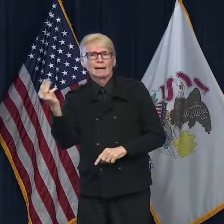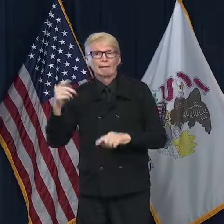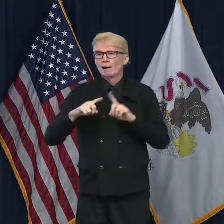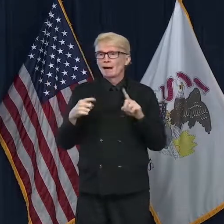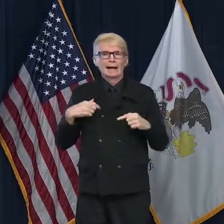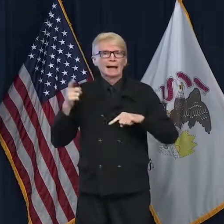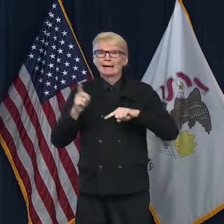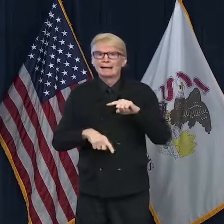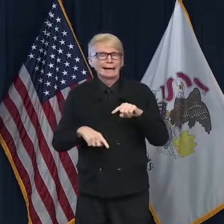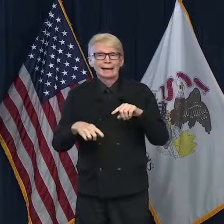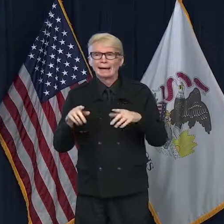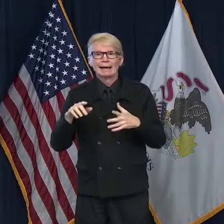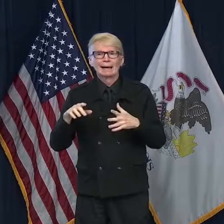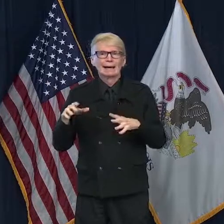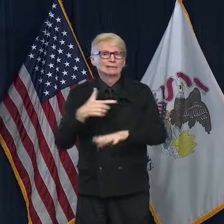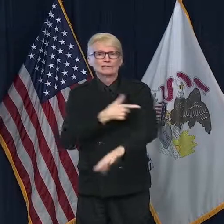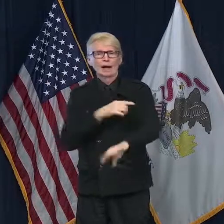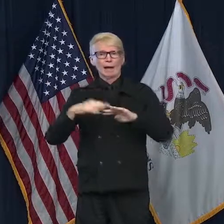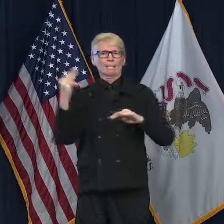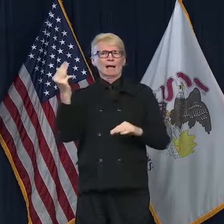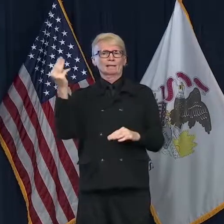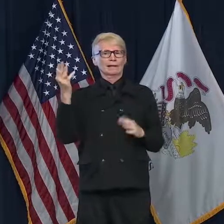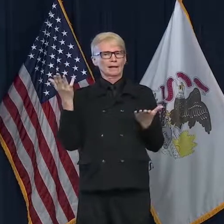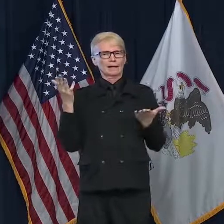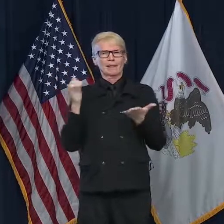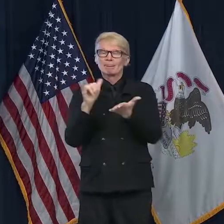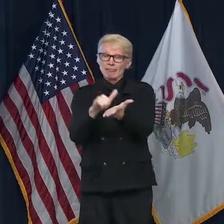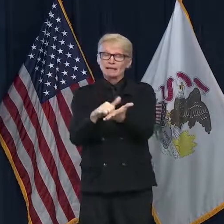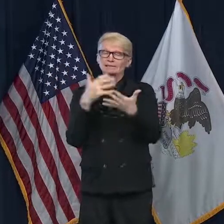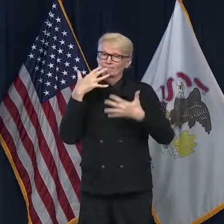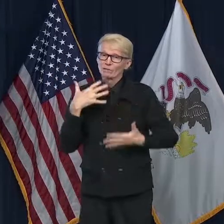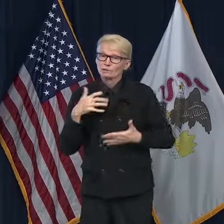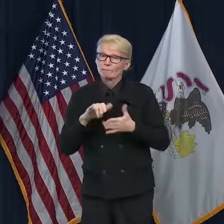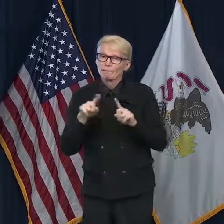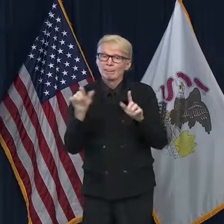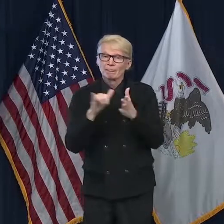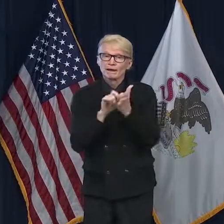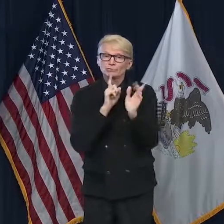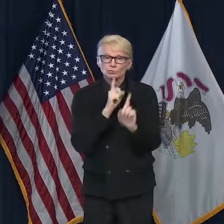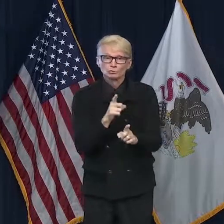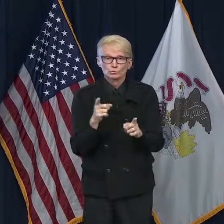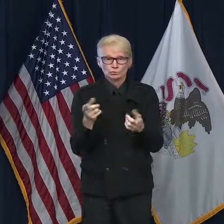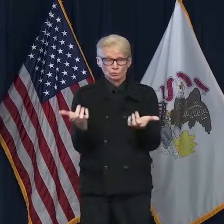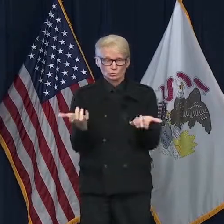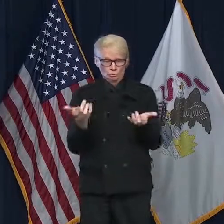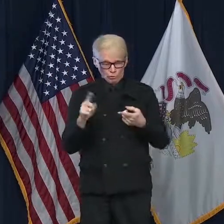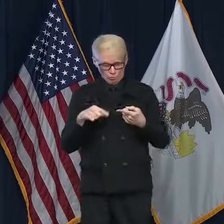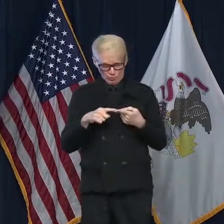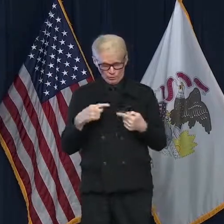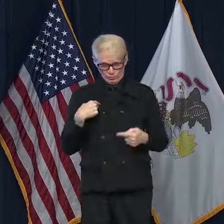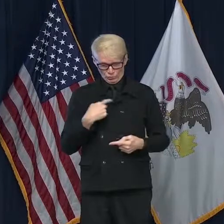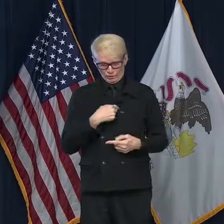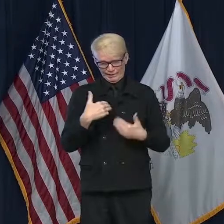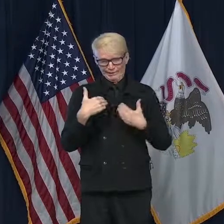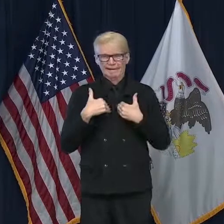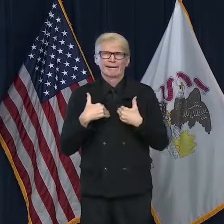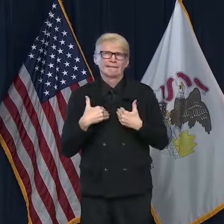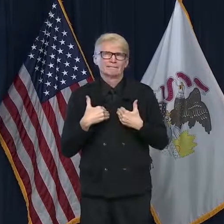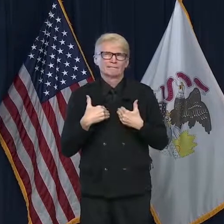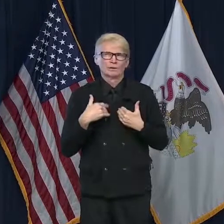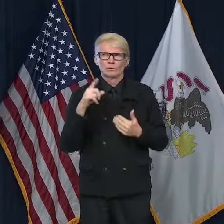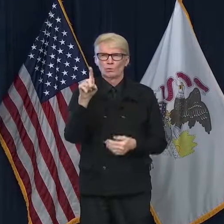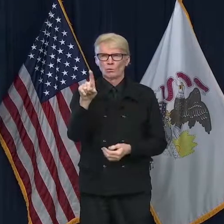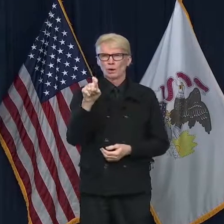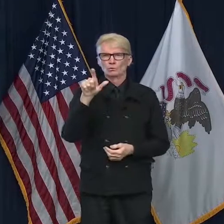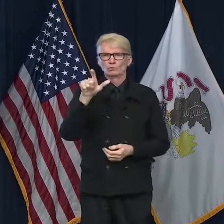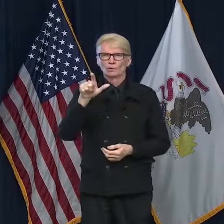can't get it on Monday. And unfortunately, that is the message. When we get about 120, maybe